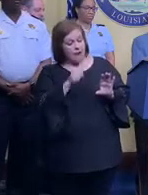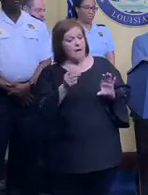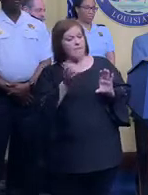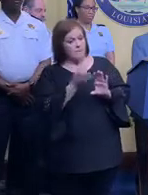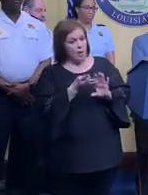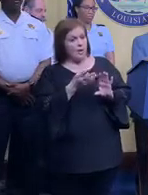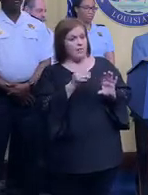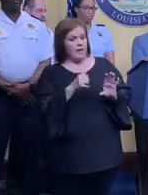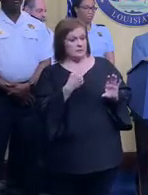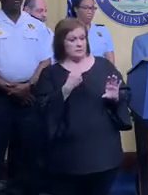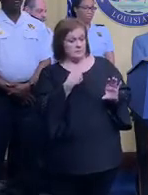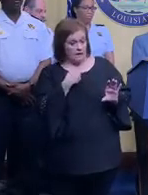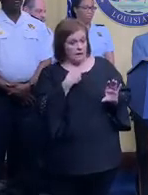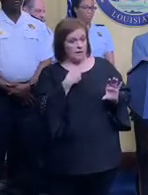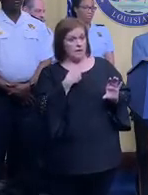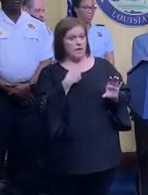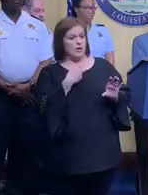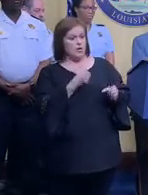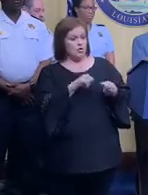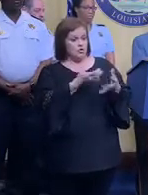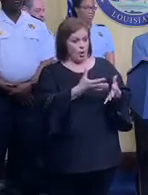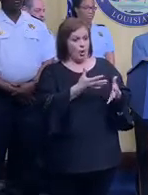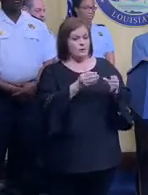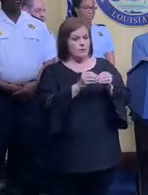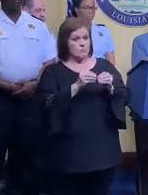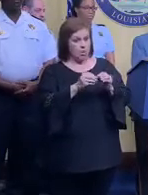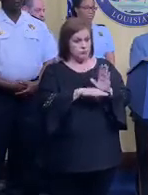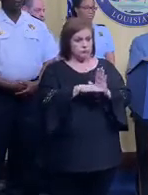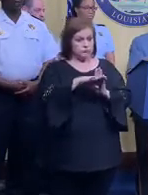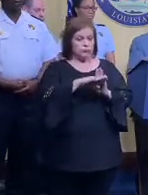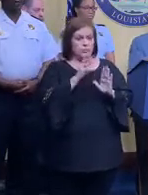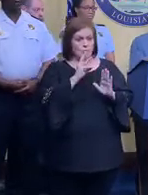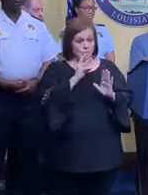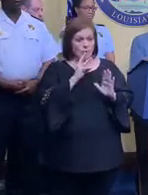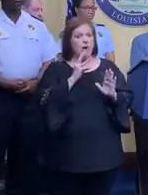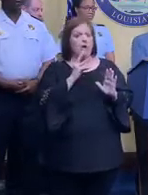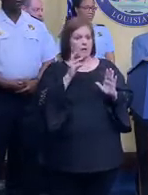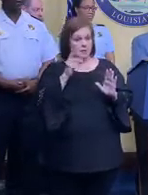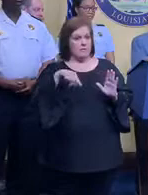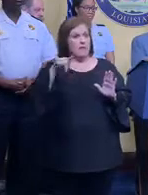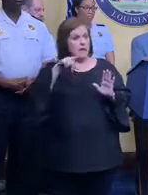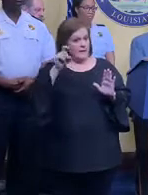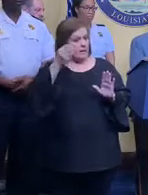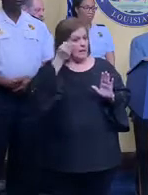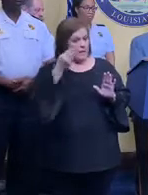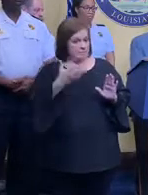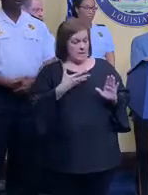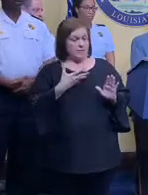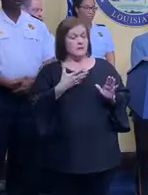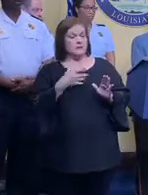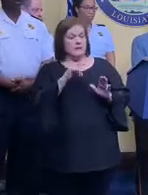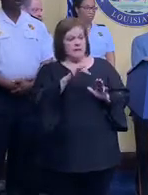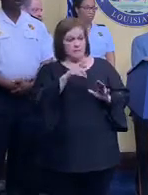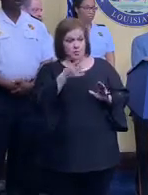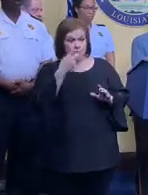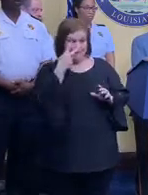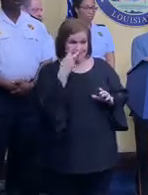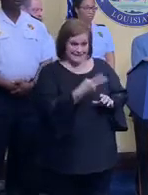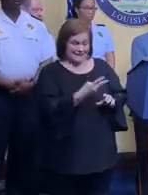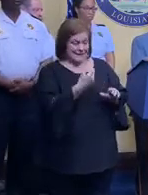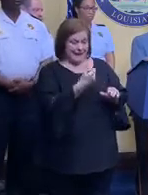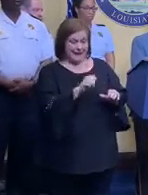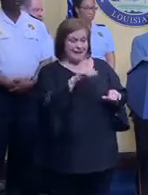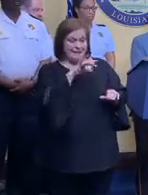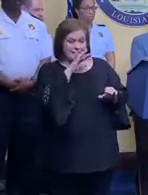that's slowing the water down, causing it to elevate and flood. So again, the theme here is if you see a clogged